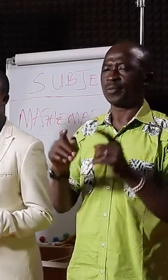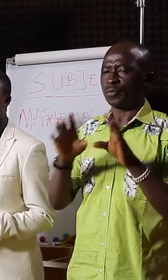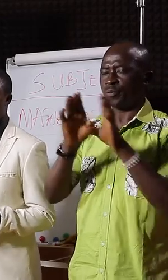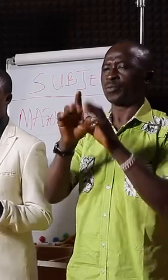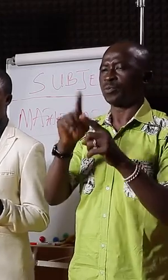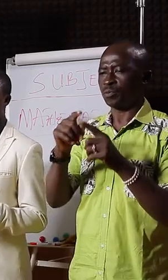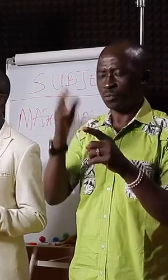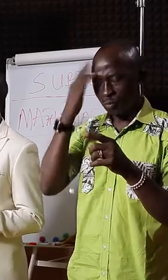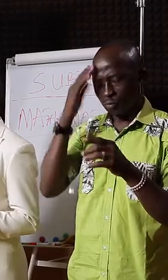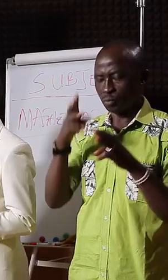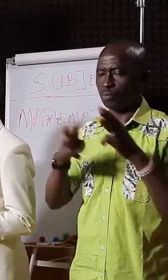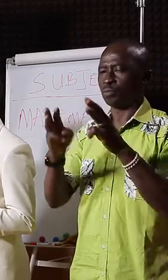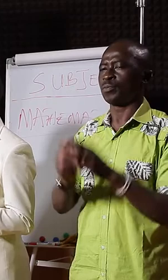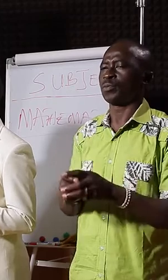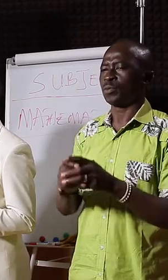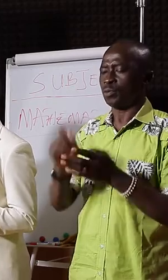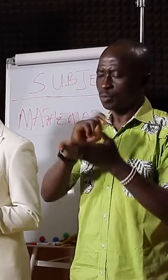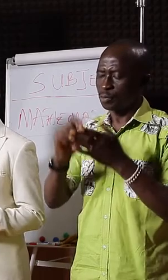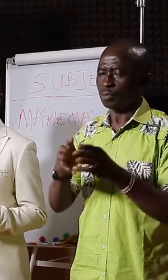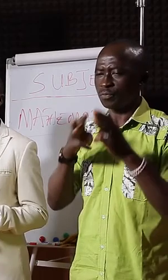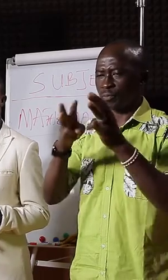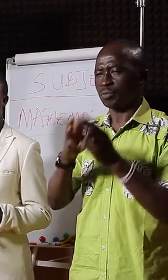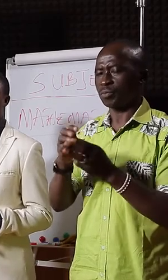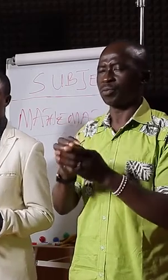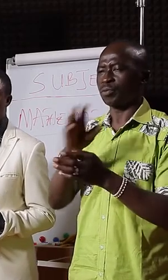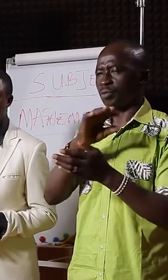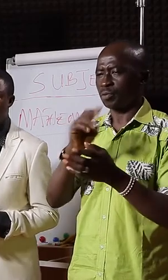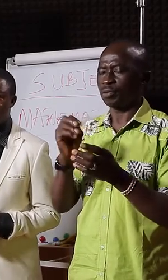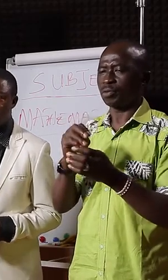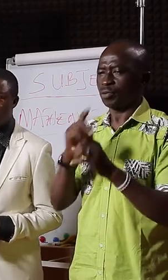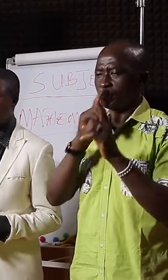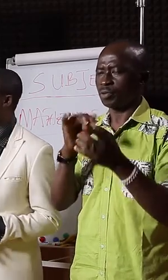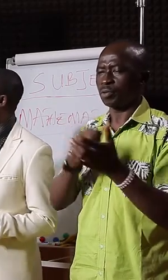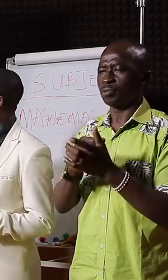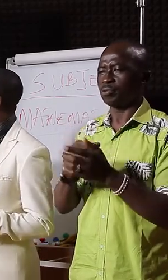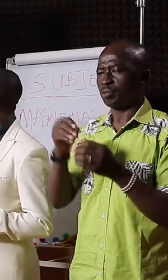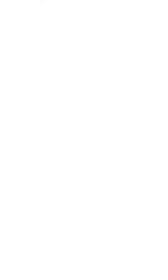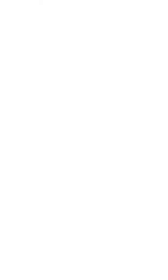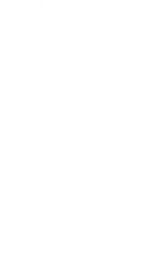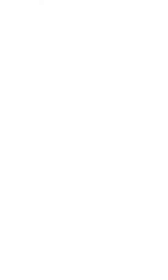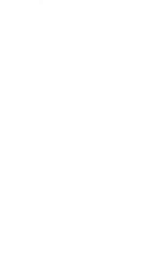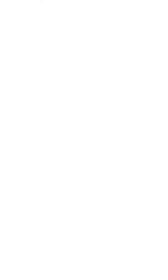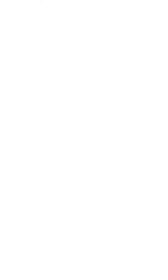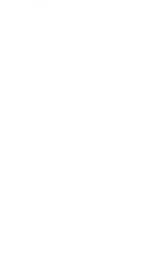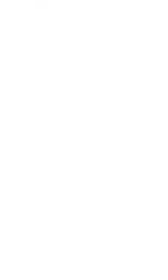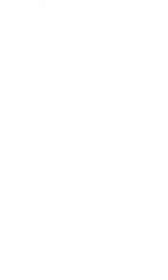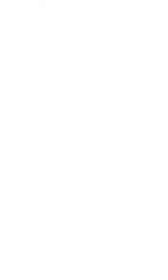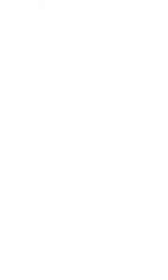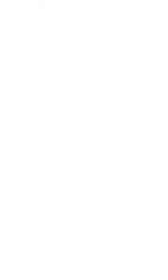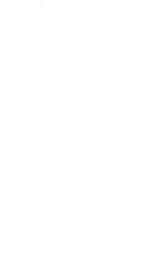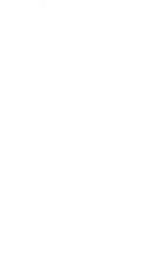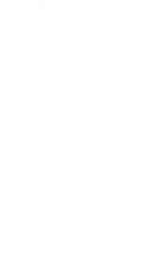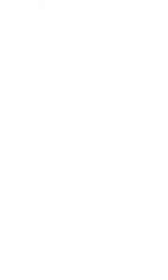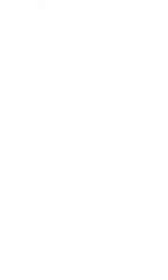formula, you state the formula, you extract the formula, denoted by letter M, which is y2